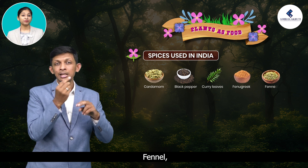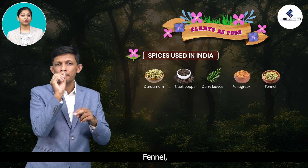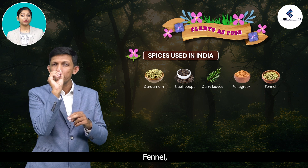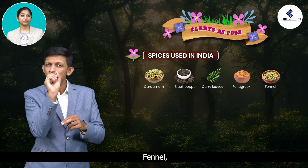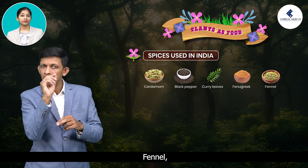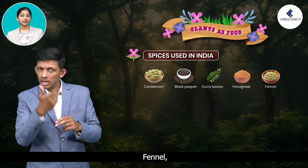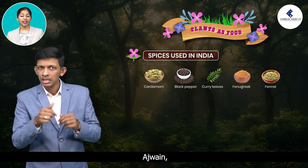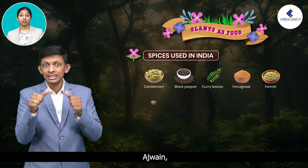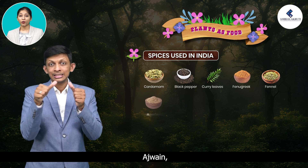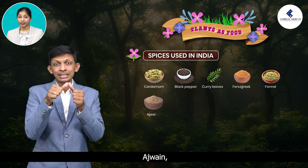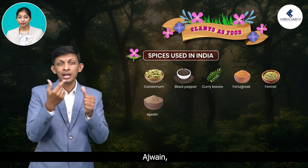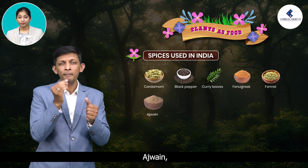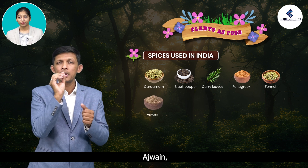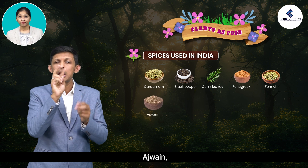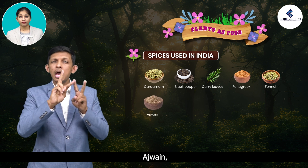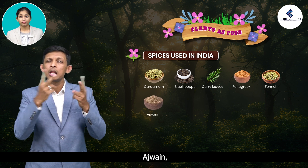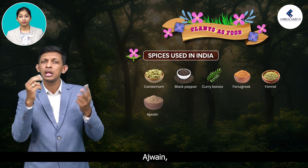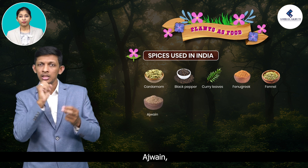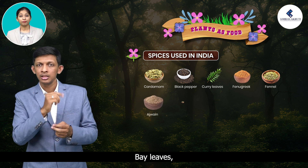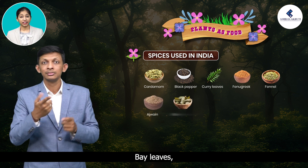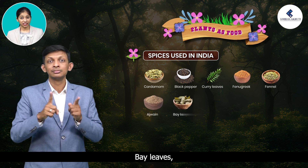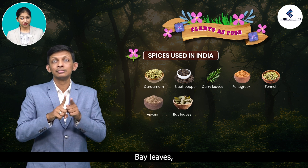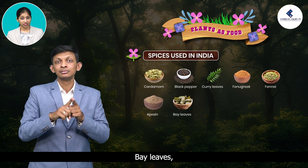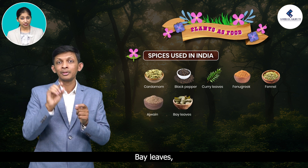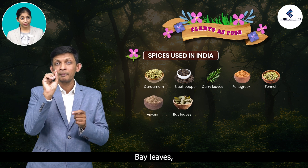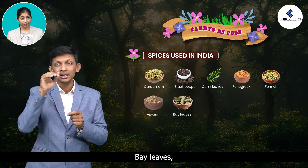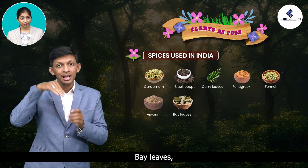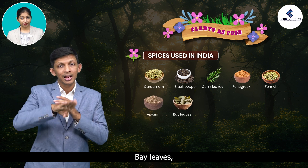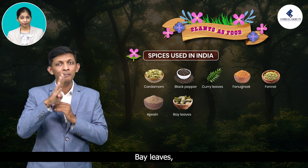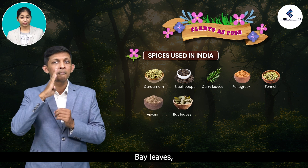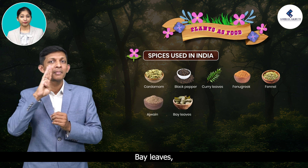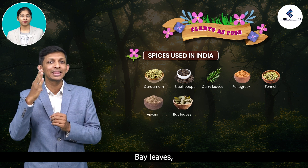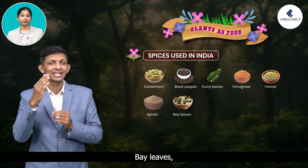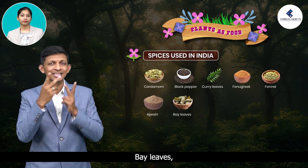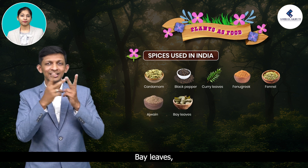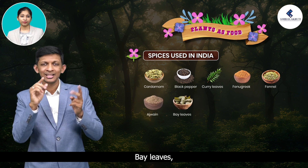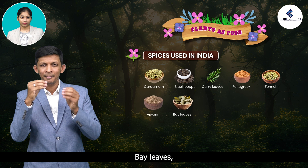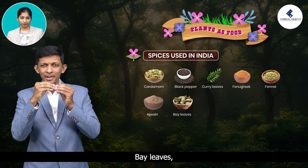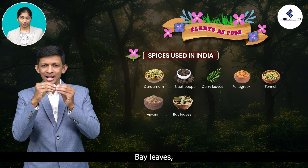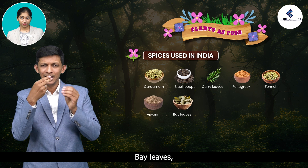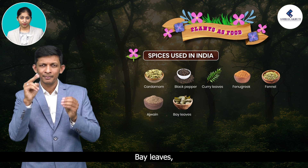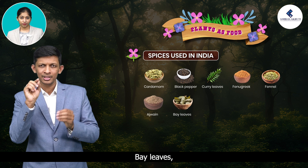fennel, ajwain, bay leaves,